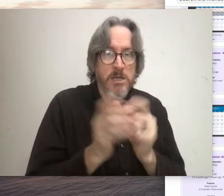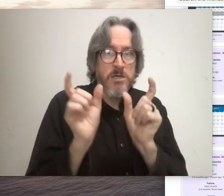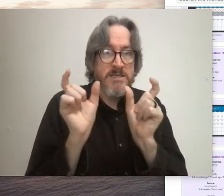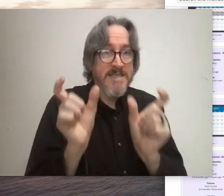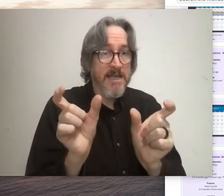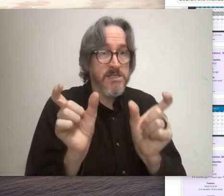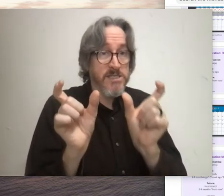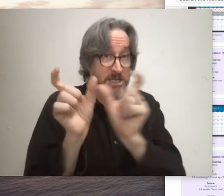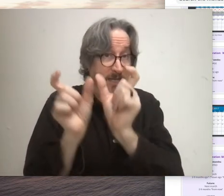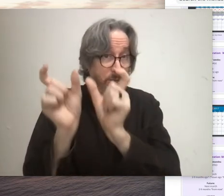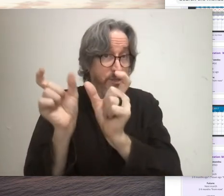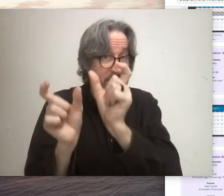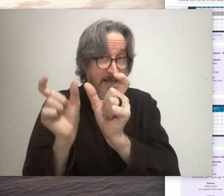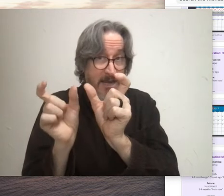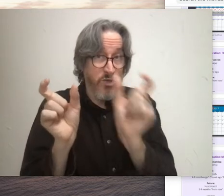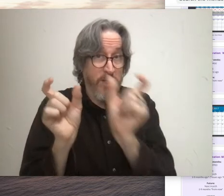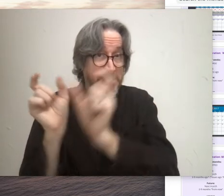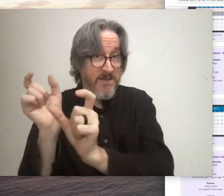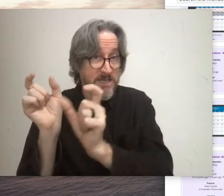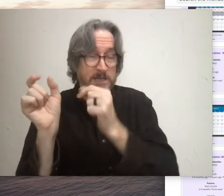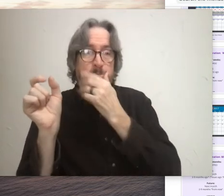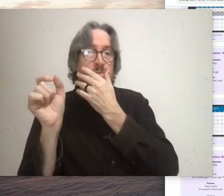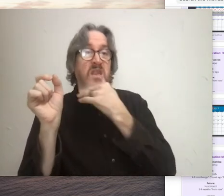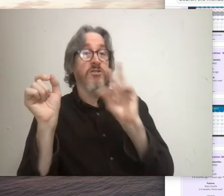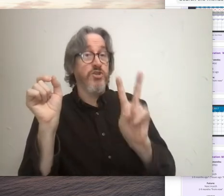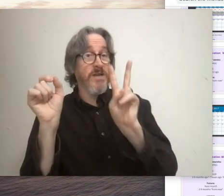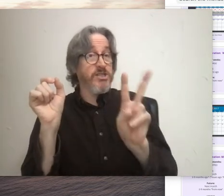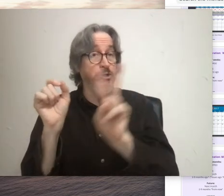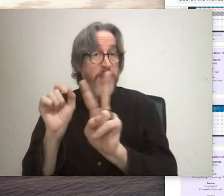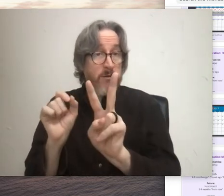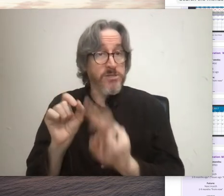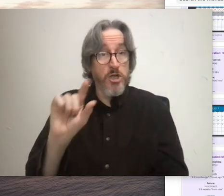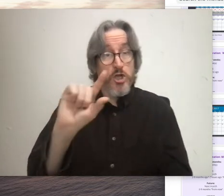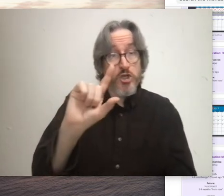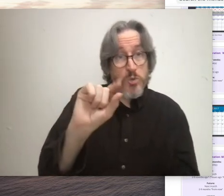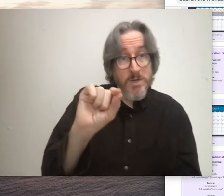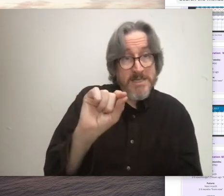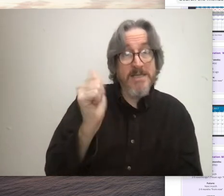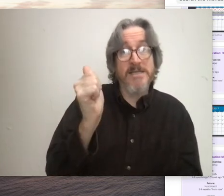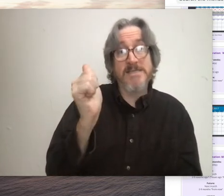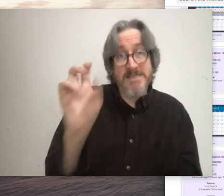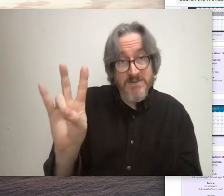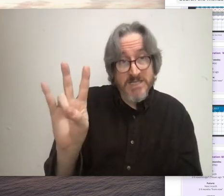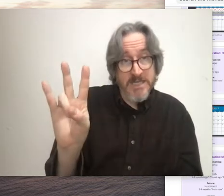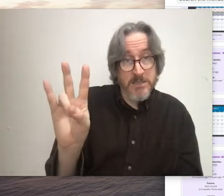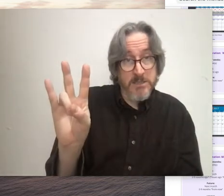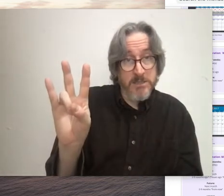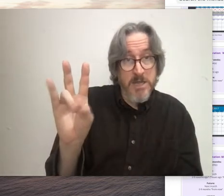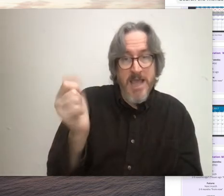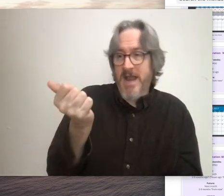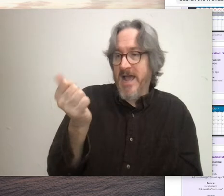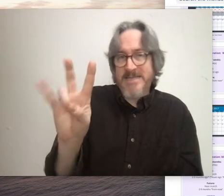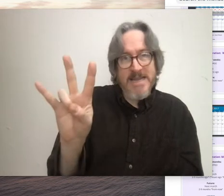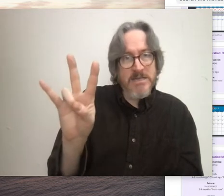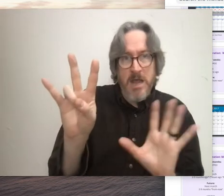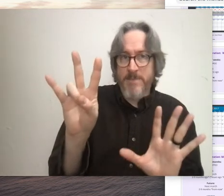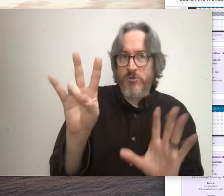classes, dates, years like that, 2017, do it as two pairs, 2017.